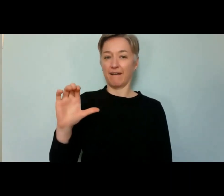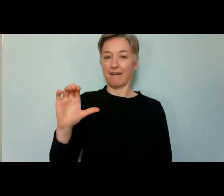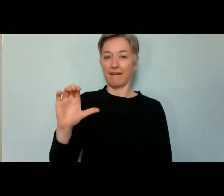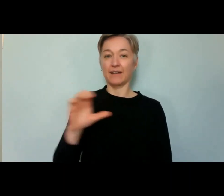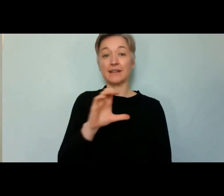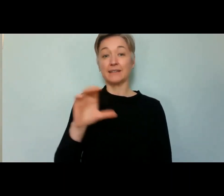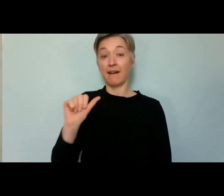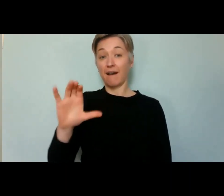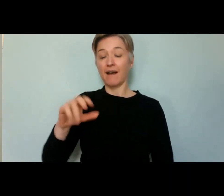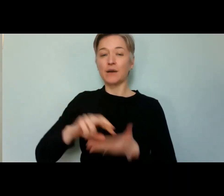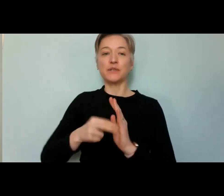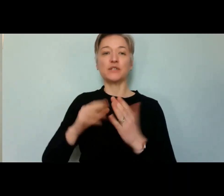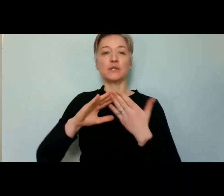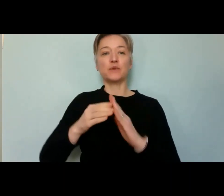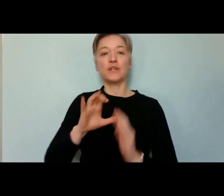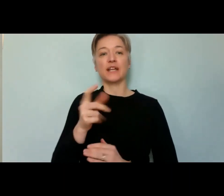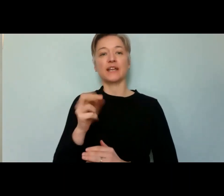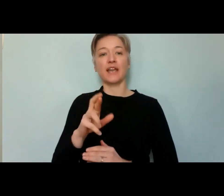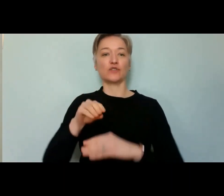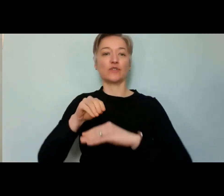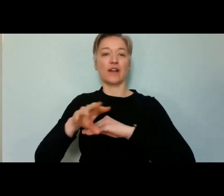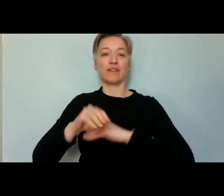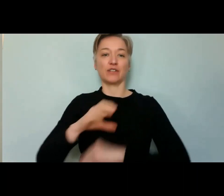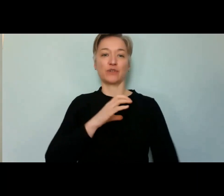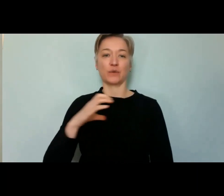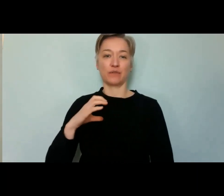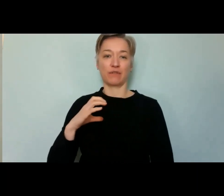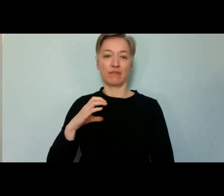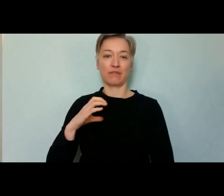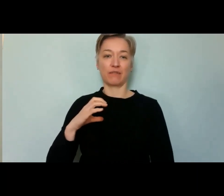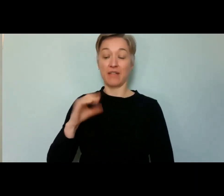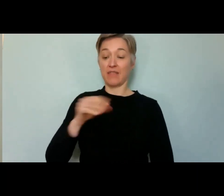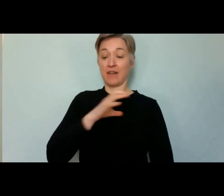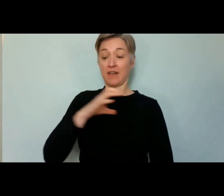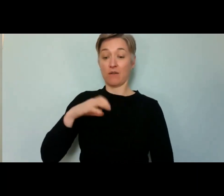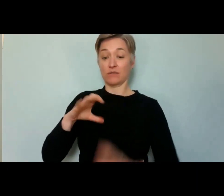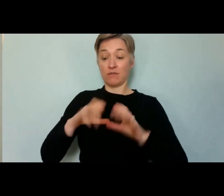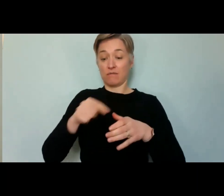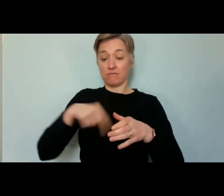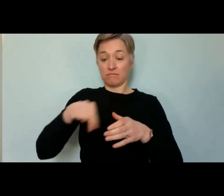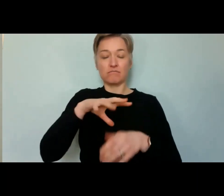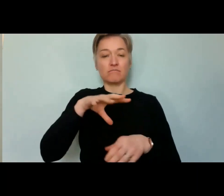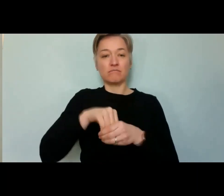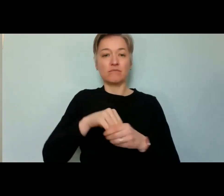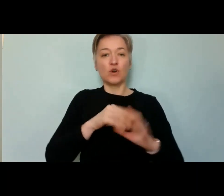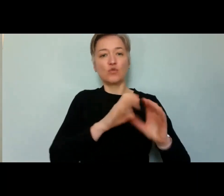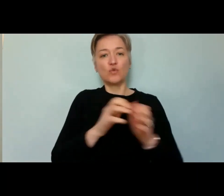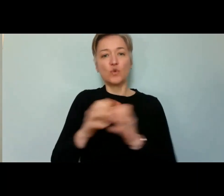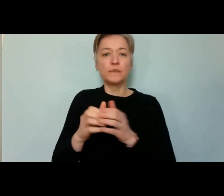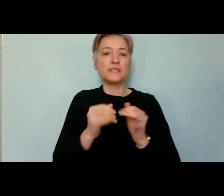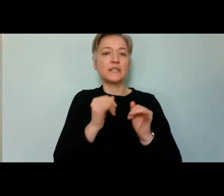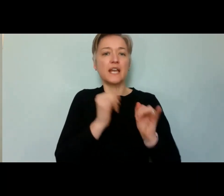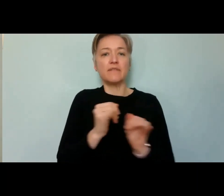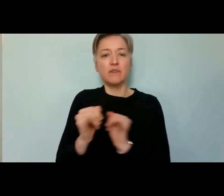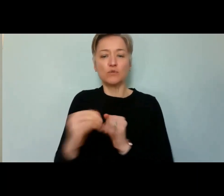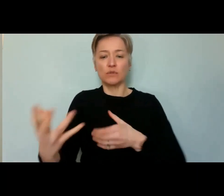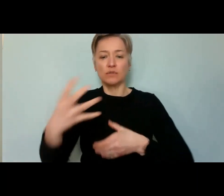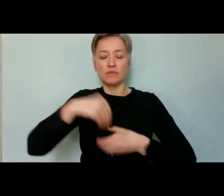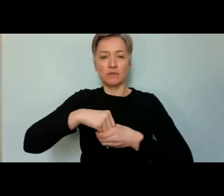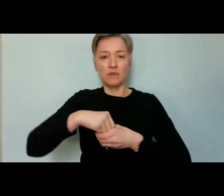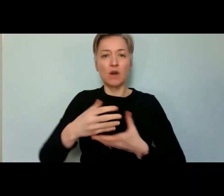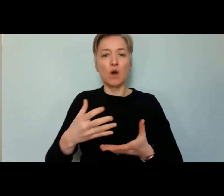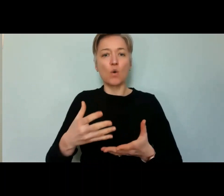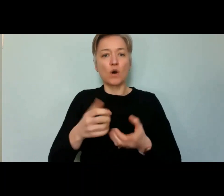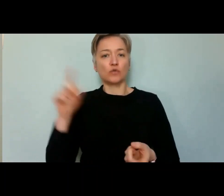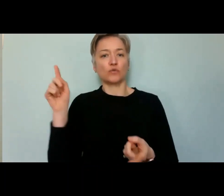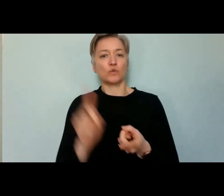is the Community Cancer Advisory Council. This council is made up of groups and individuals interested in working to lessen the